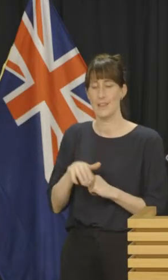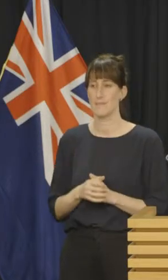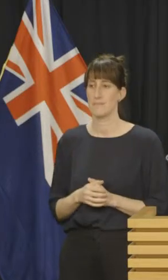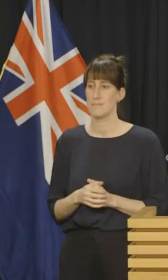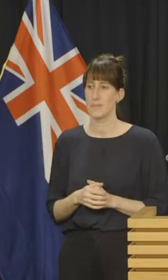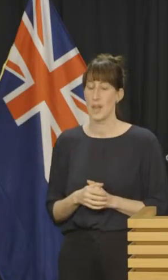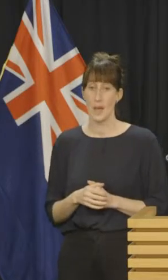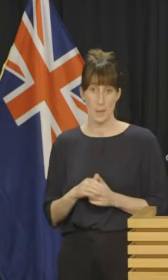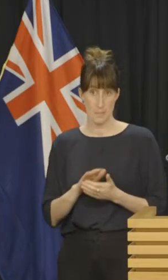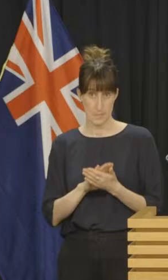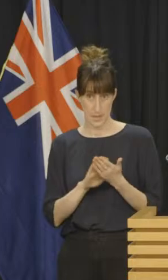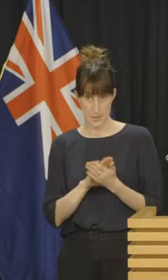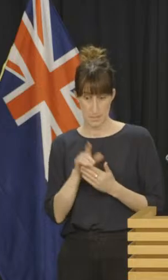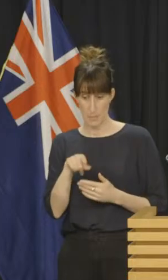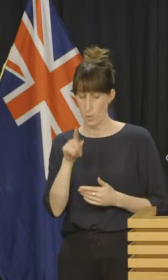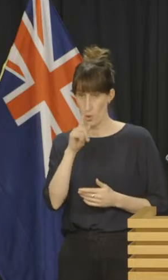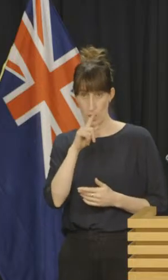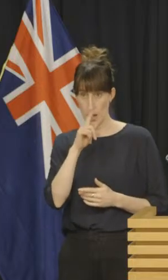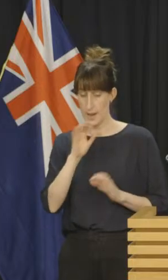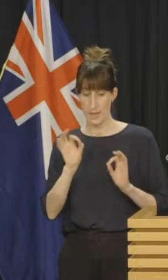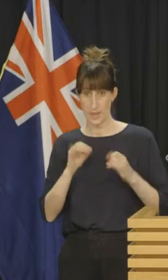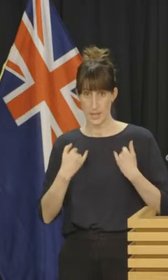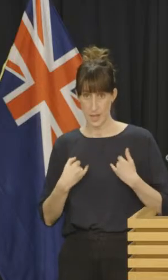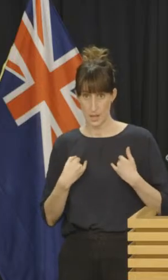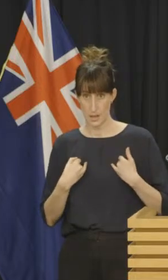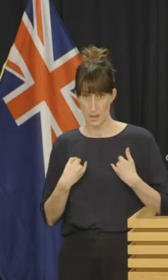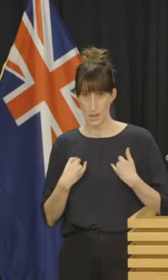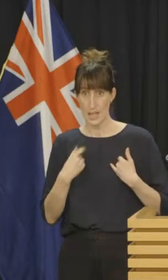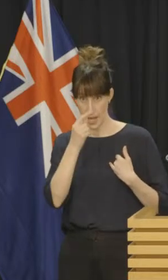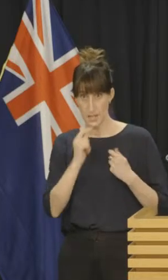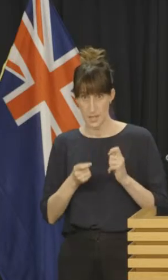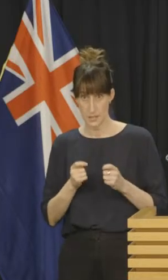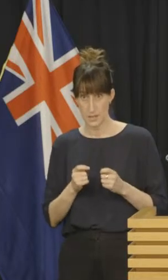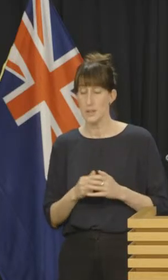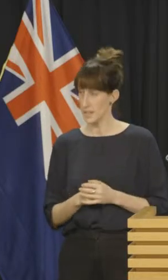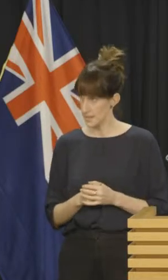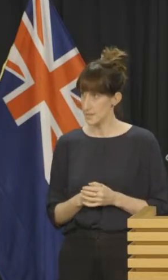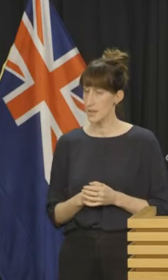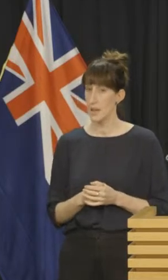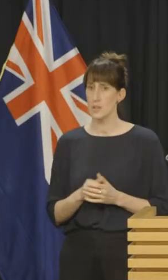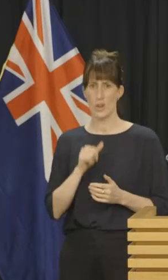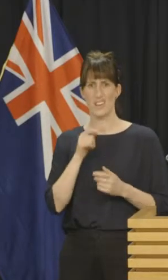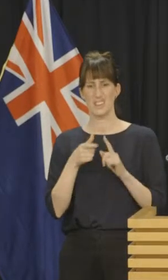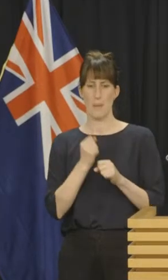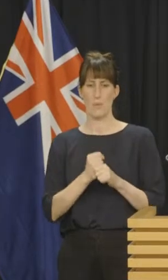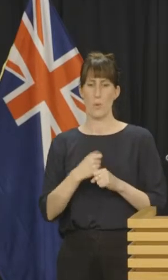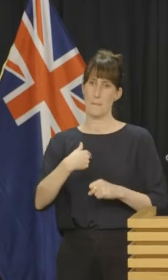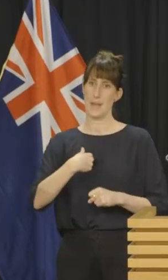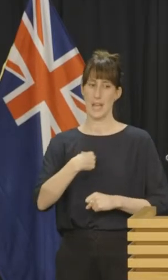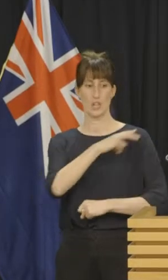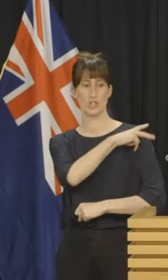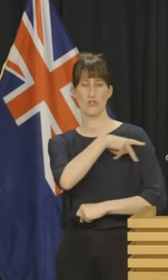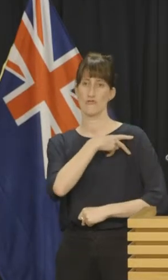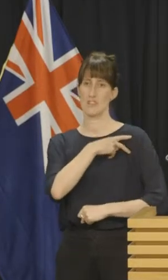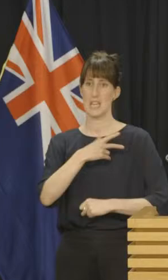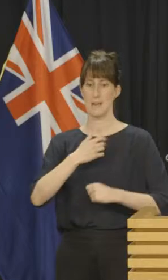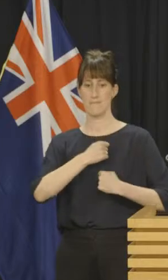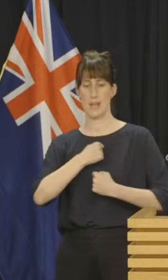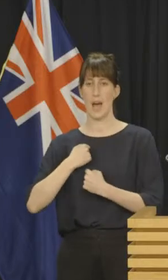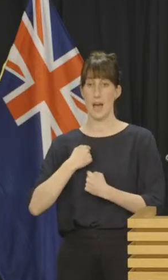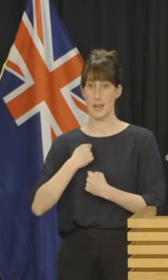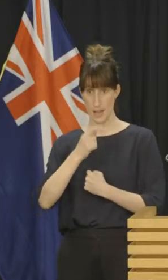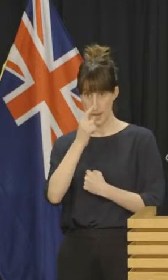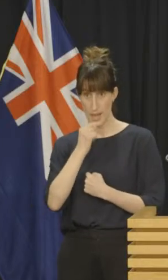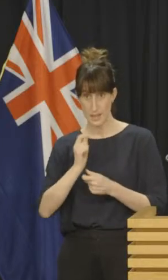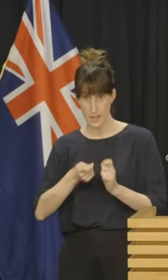they don't have symptoms? Yes. And so they just have to ask, like if I was a security guard at a hotel, I would just ask for a test. That's why did Minister